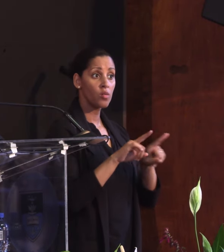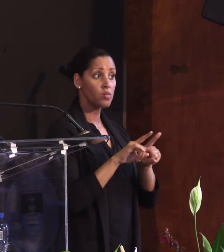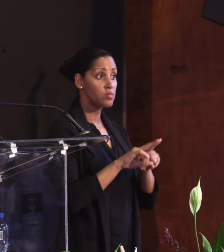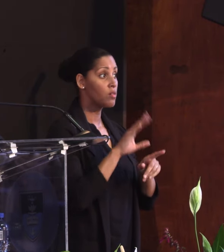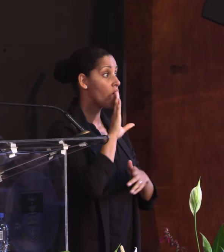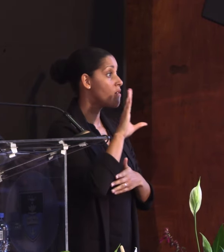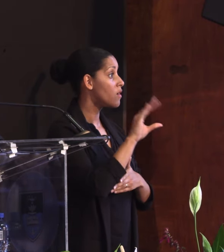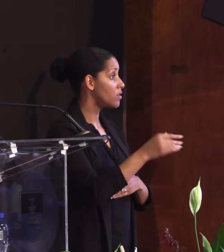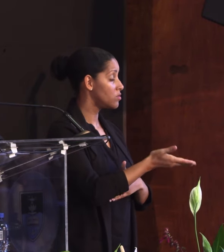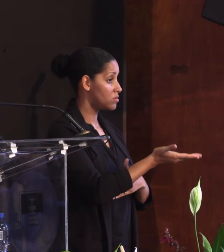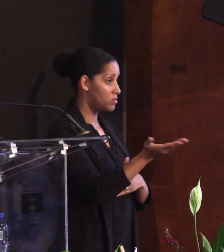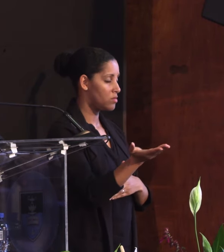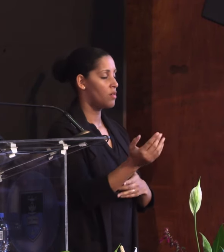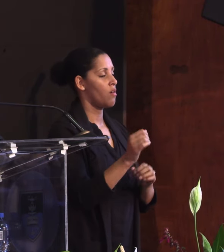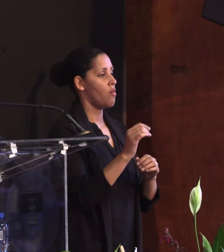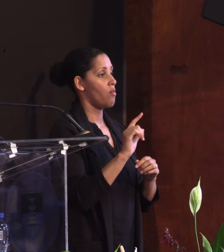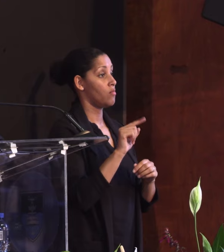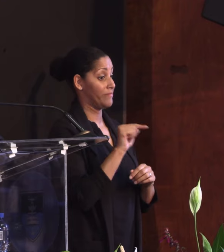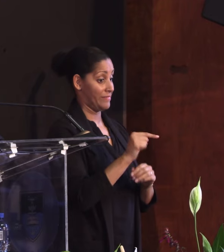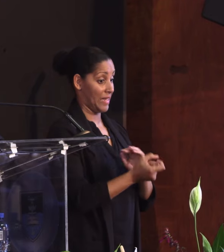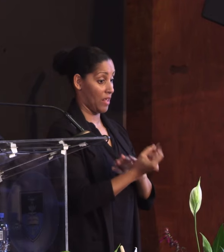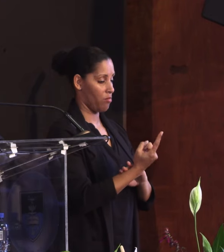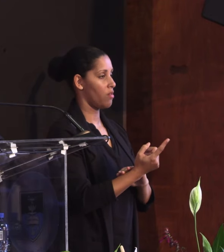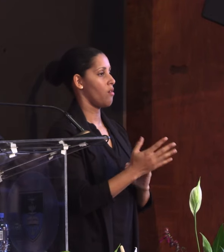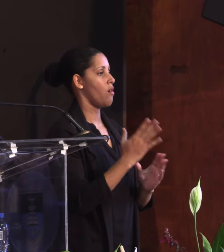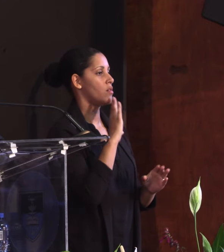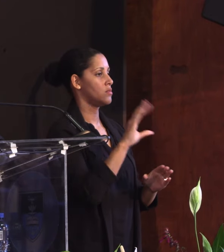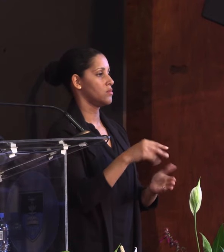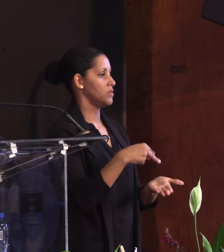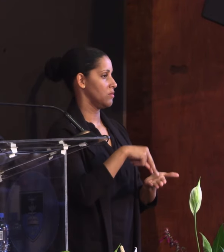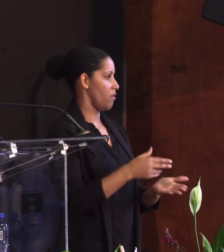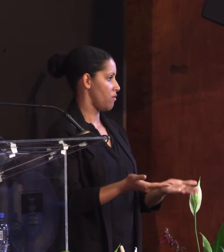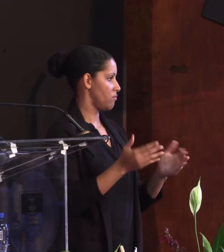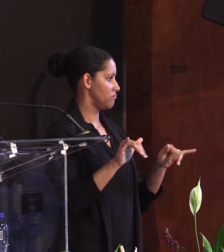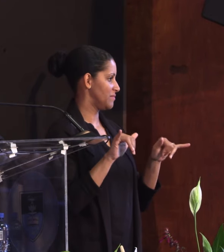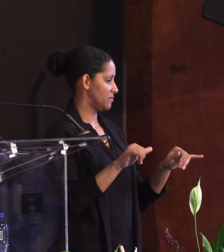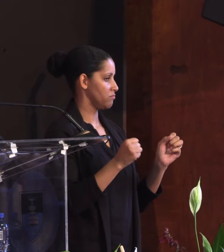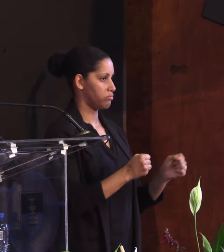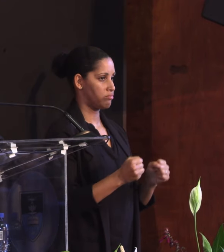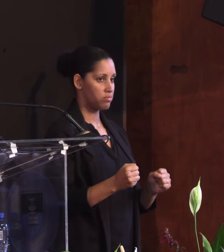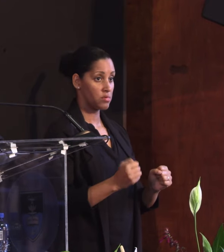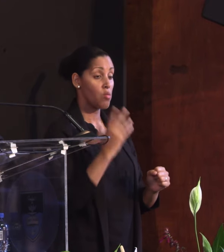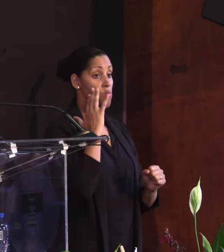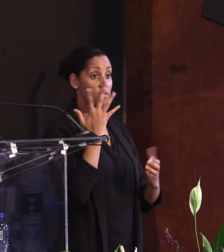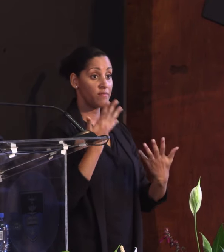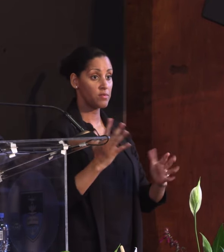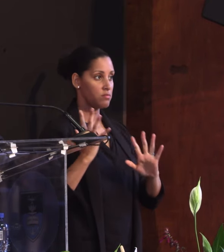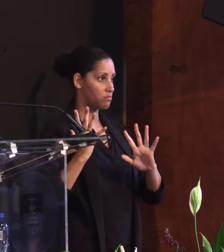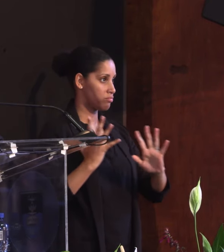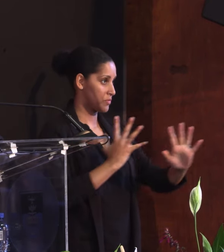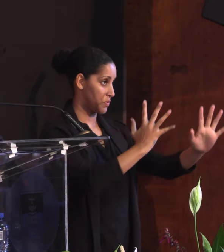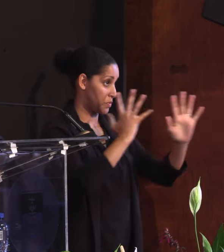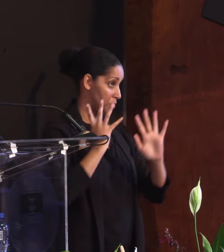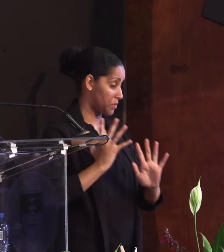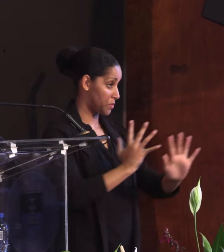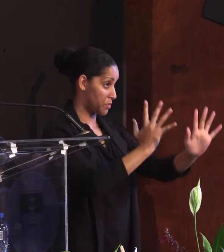stage to stand and to remain standing until the procession has left the hall. Then